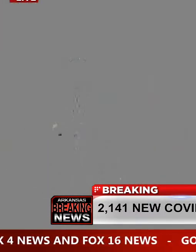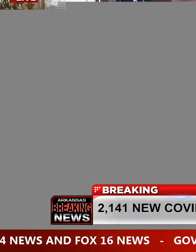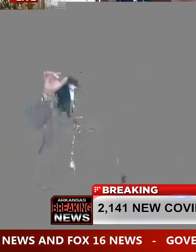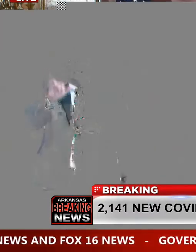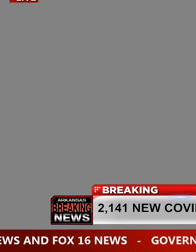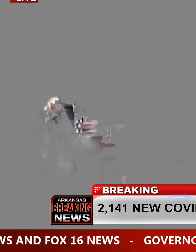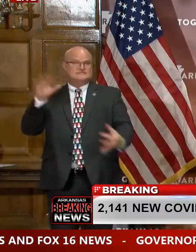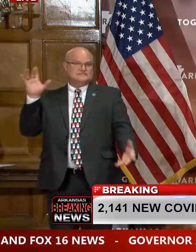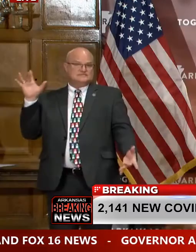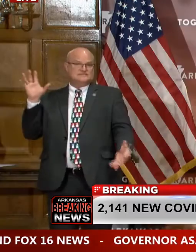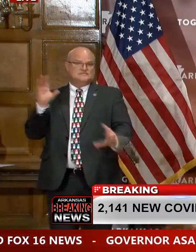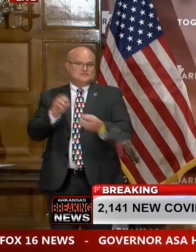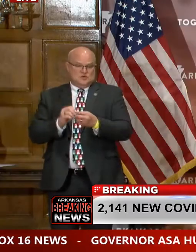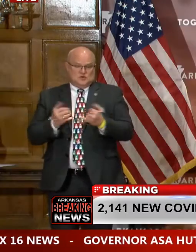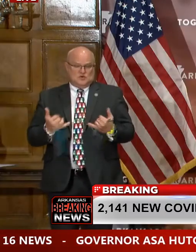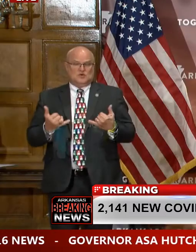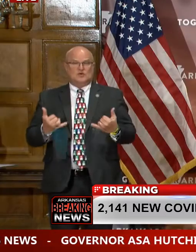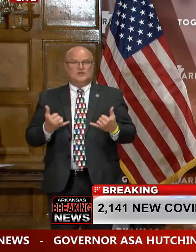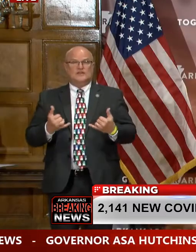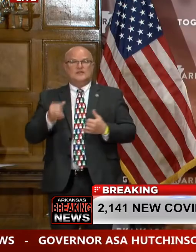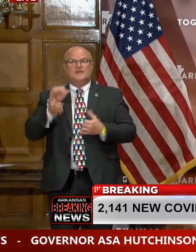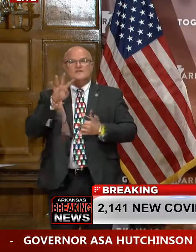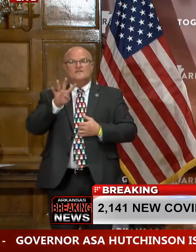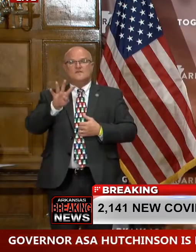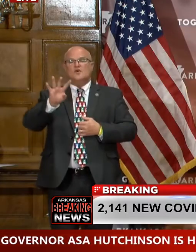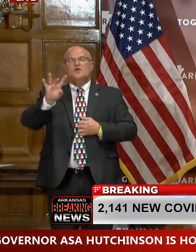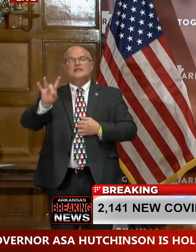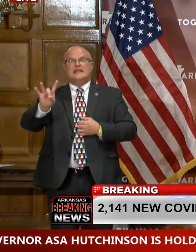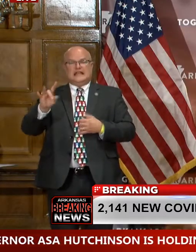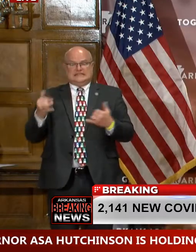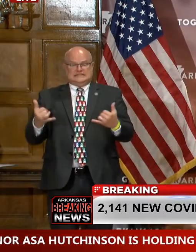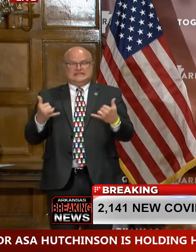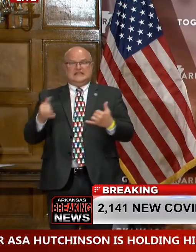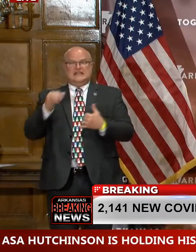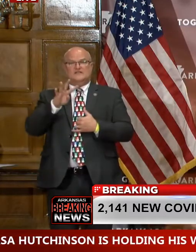That brings our total currently to 48 as of today.